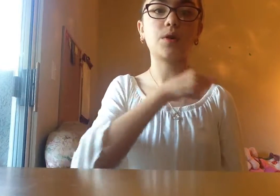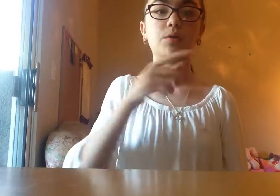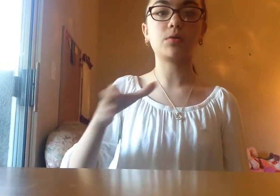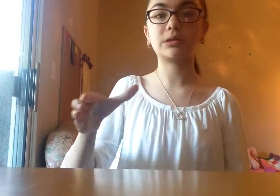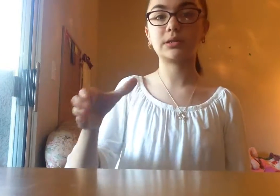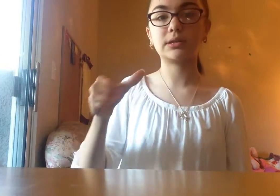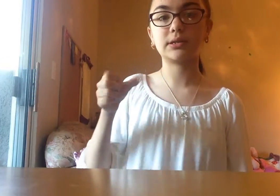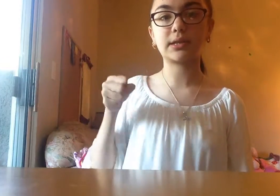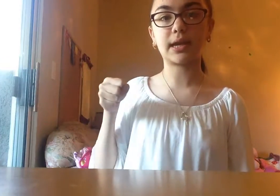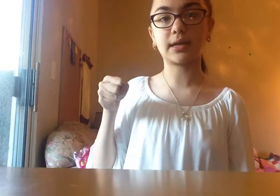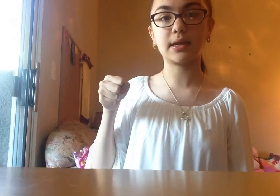We'll take it.